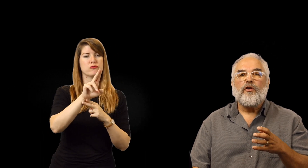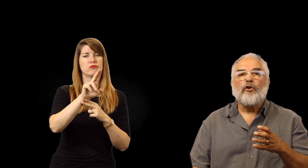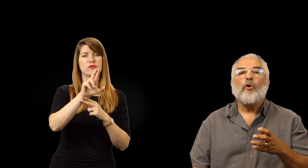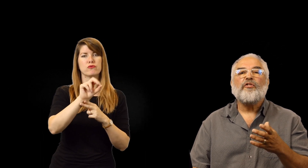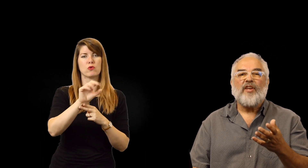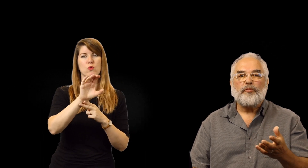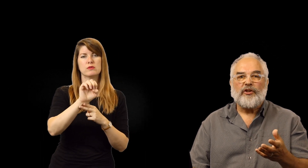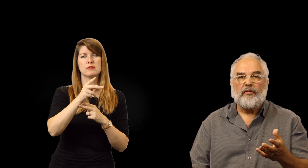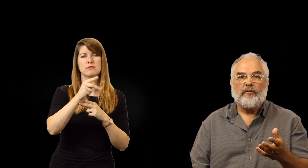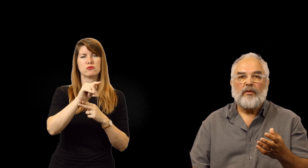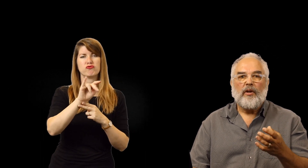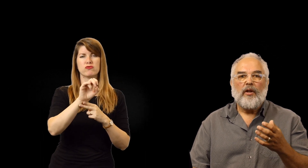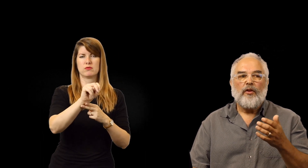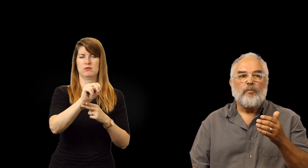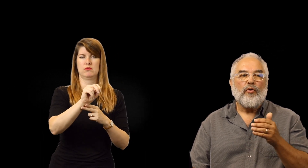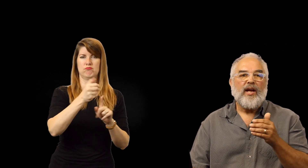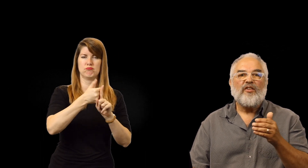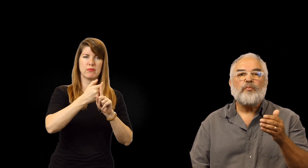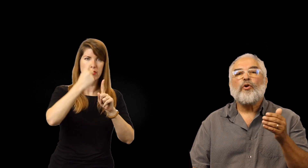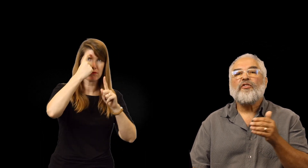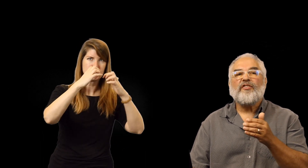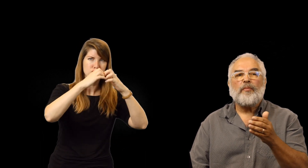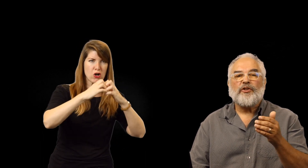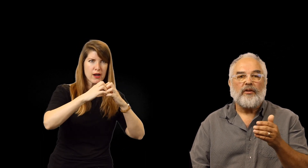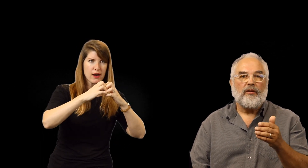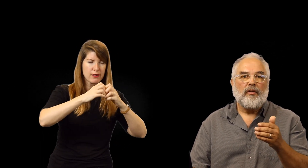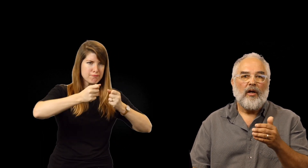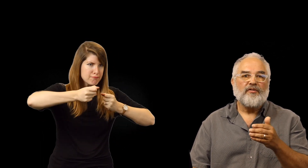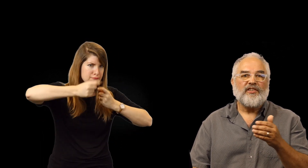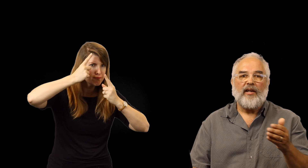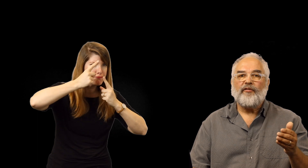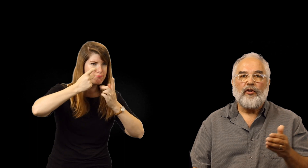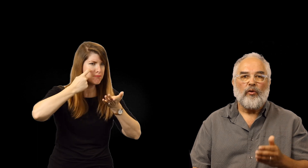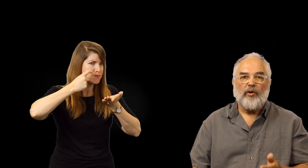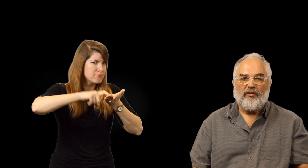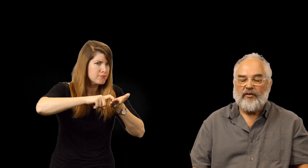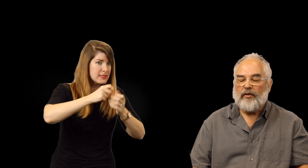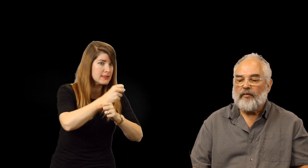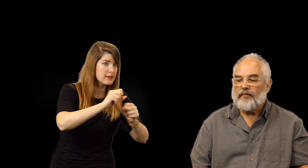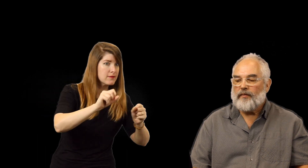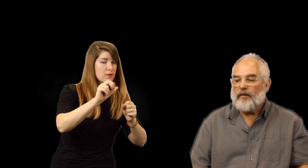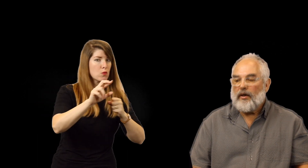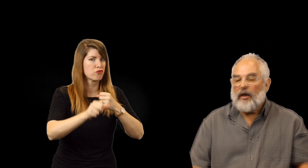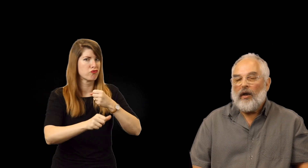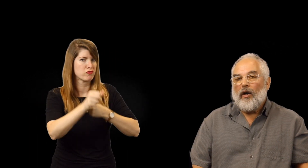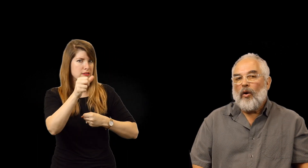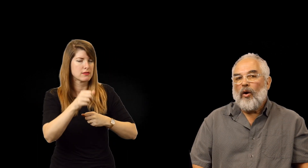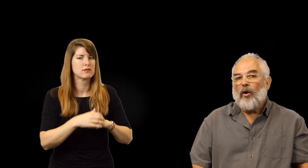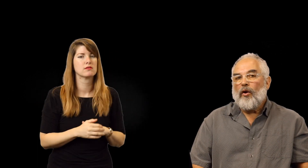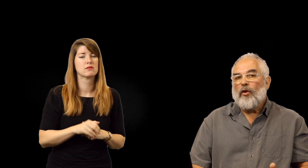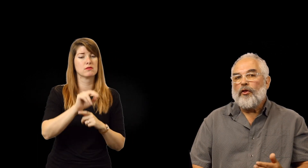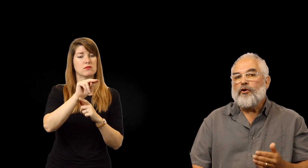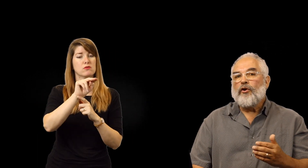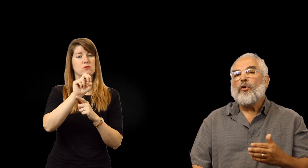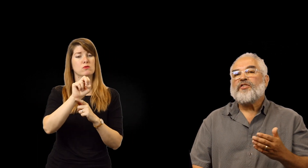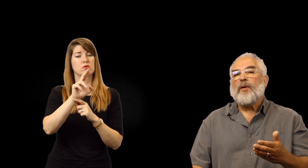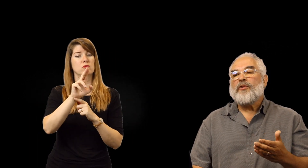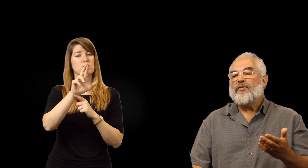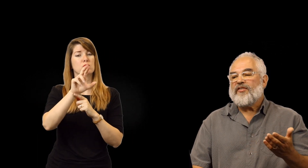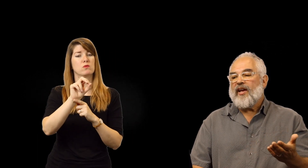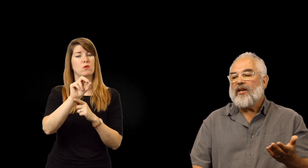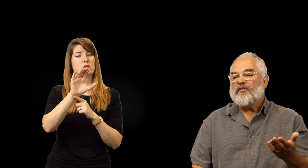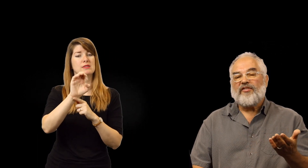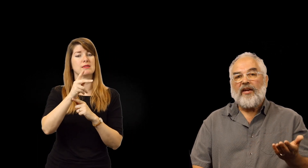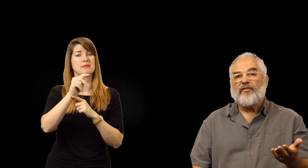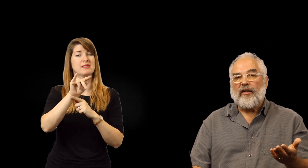called neuroception, the brain's perception of safety or risk. The